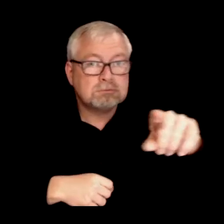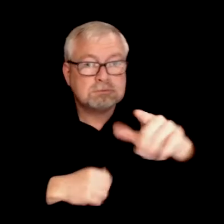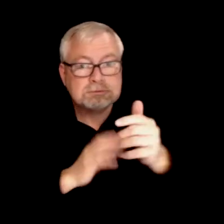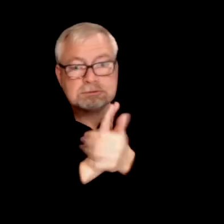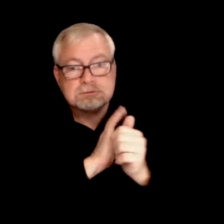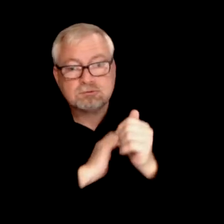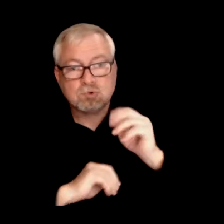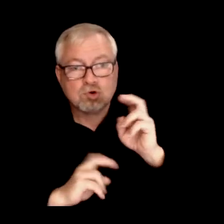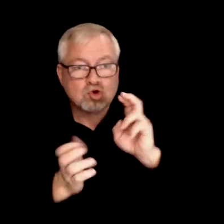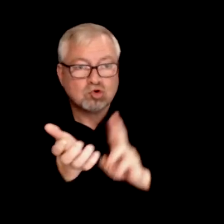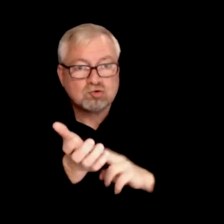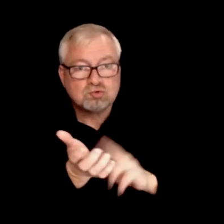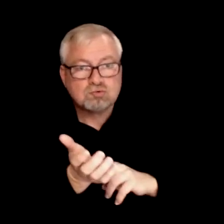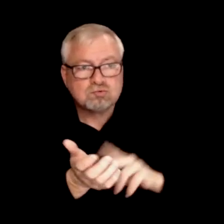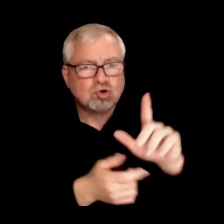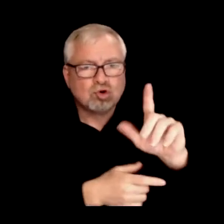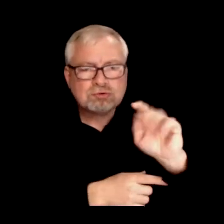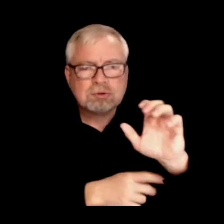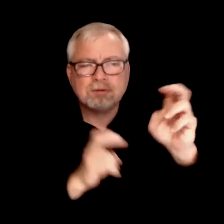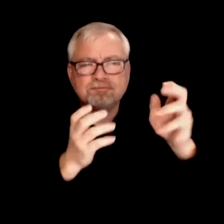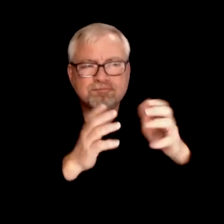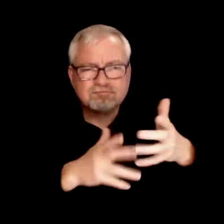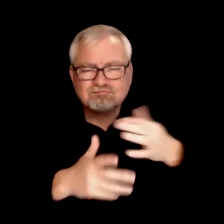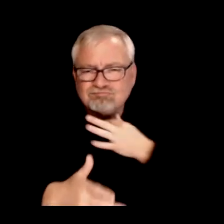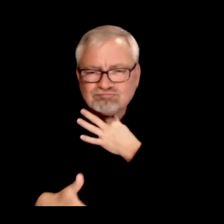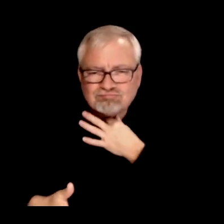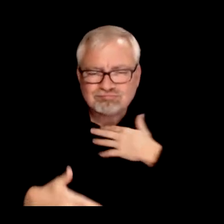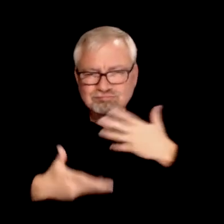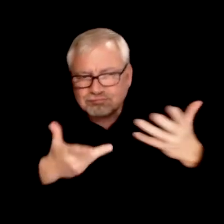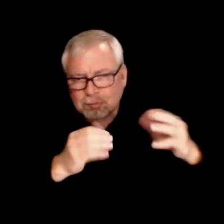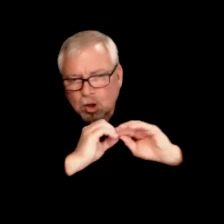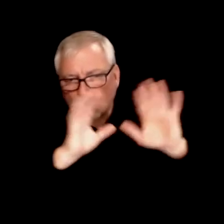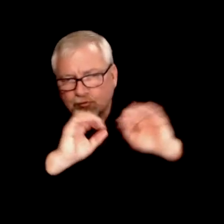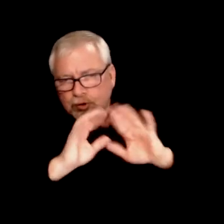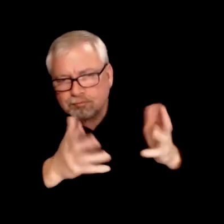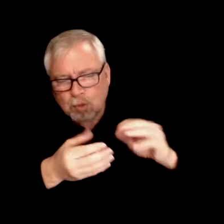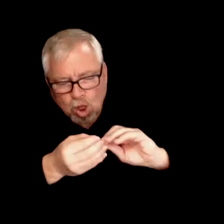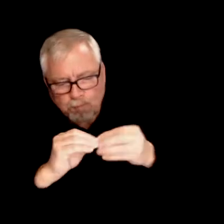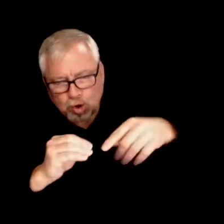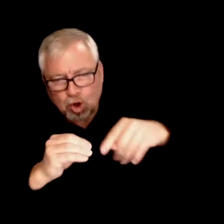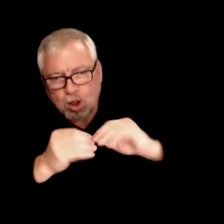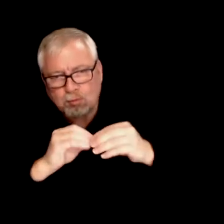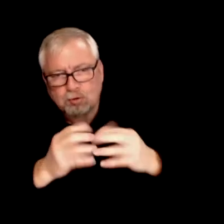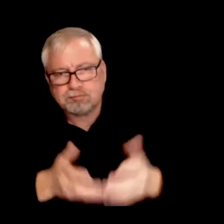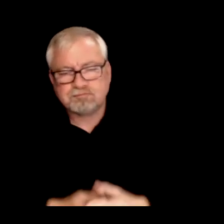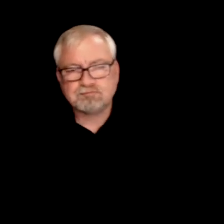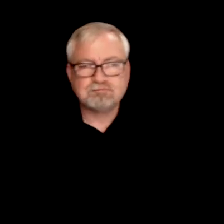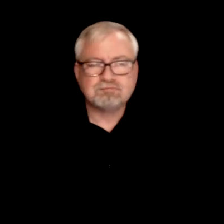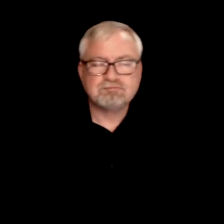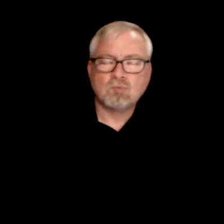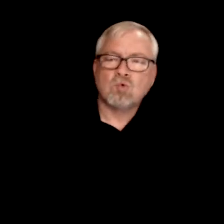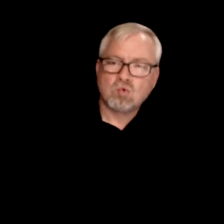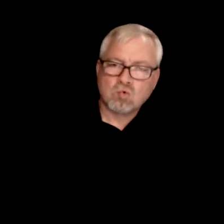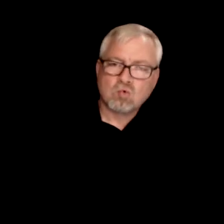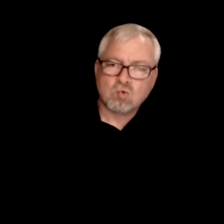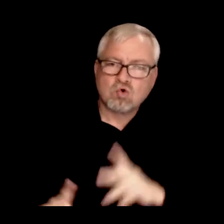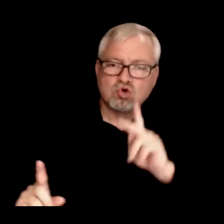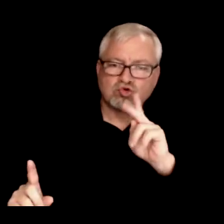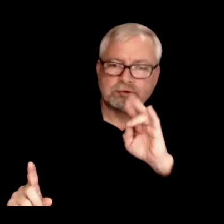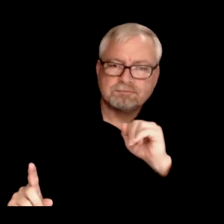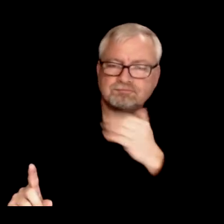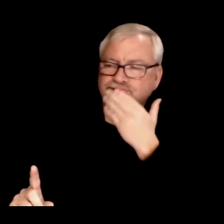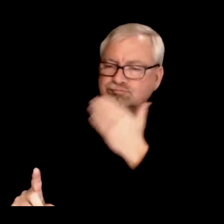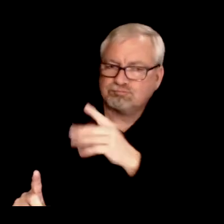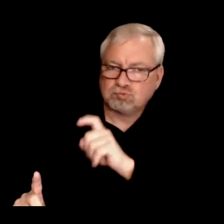what the relative percentages are. Sure. Yes. Very good question. I'm sorry. So in terms of the allocation, it is the